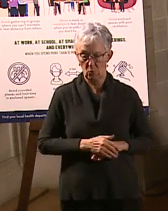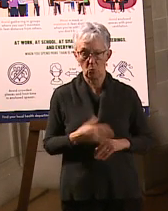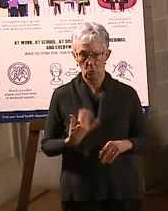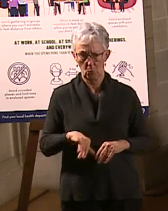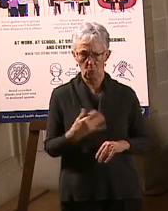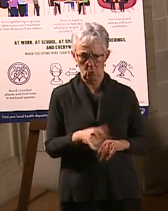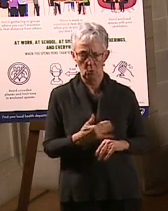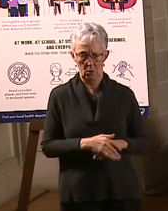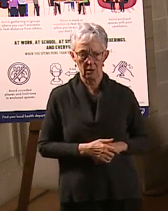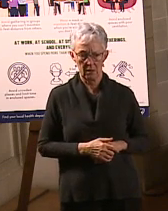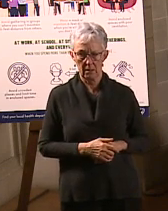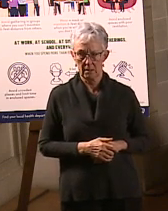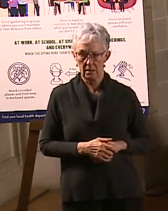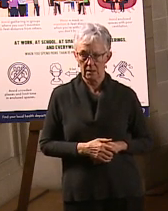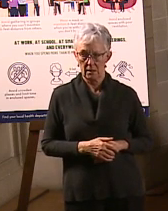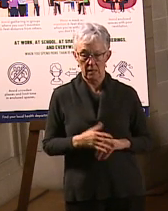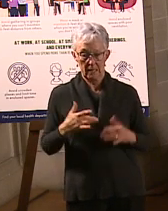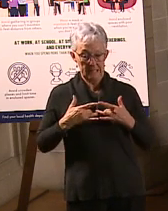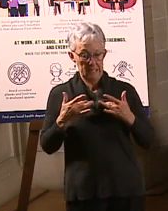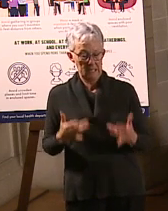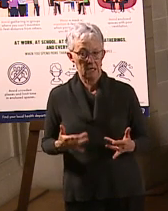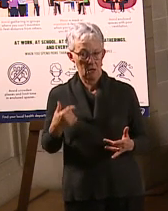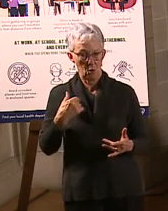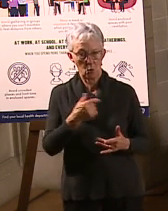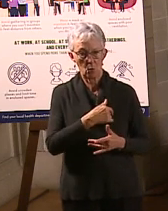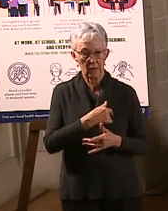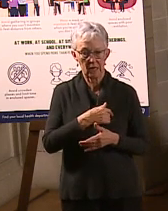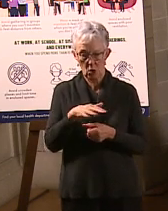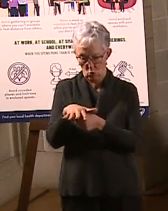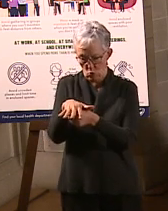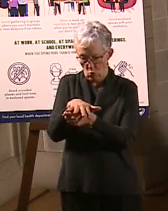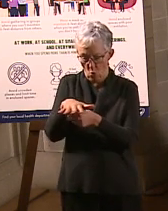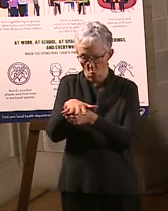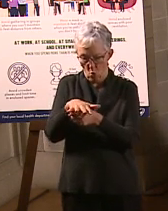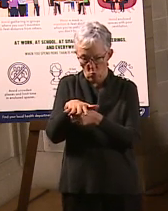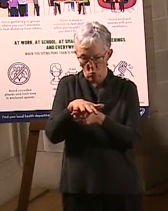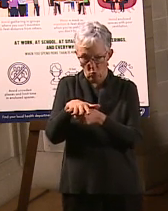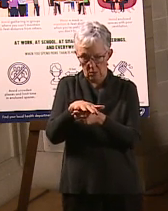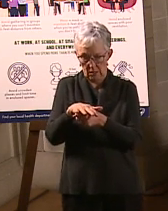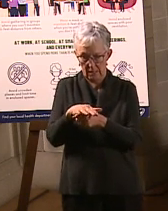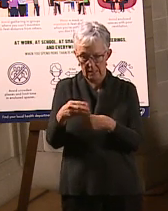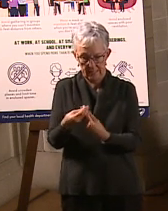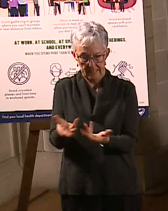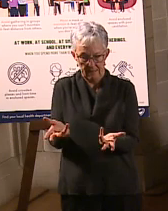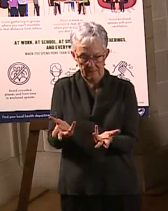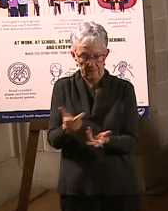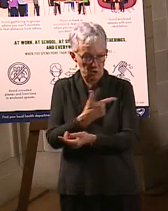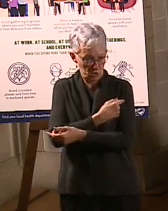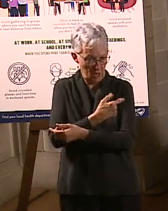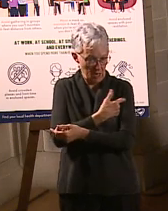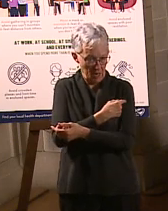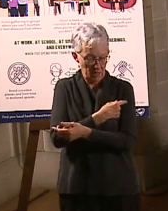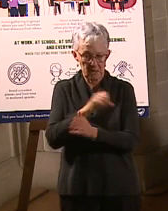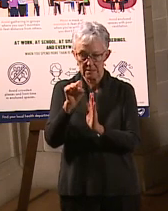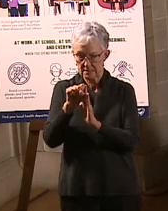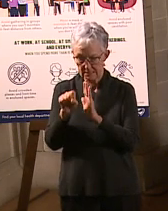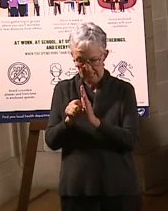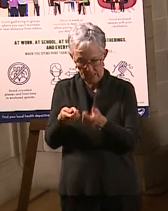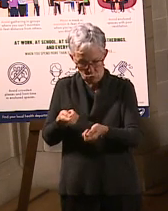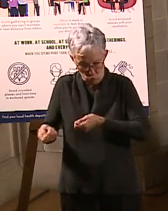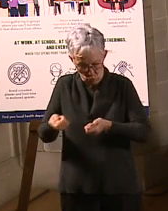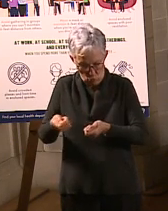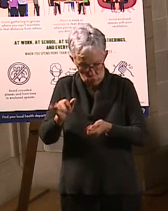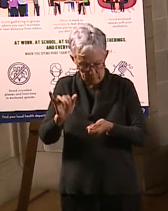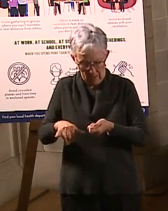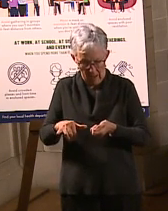are locally managed, state supported, or, locally executed, state managed, federally supported. So if the